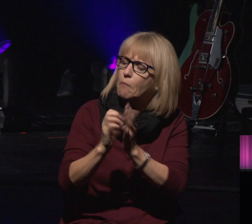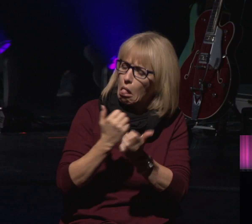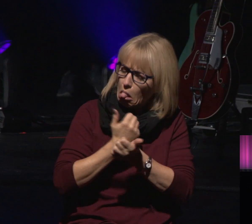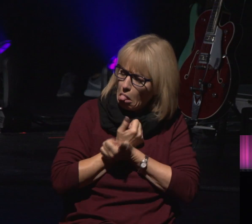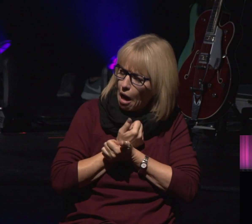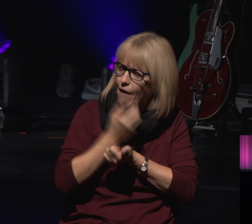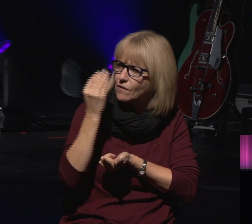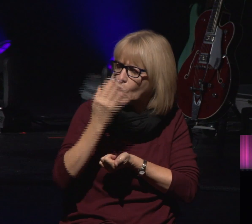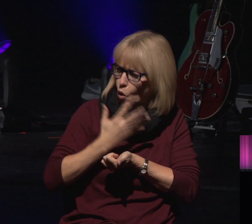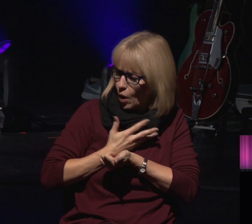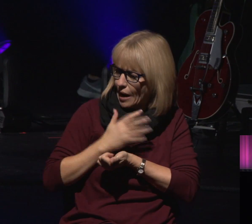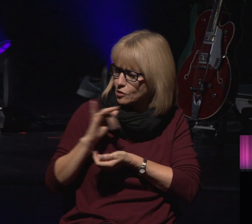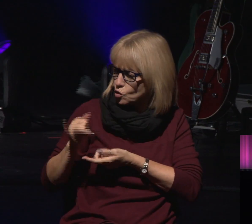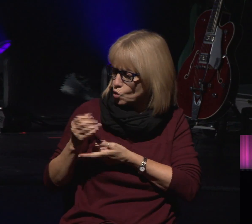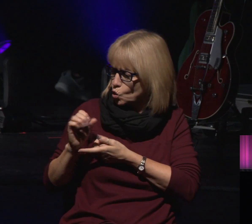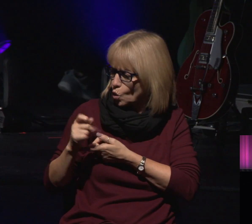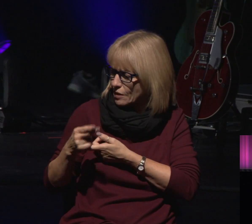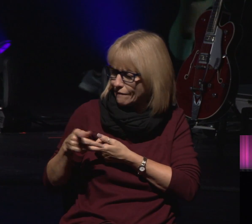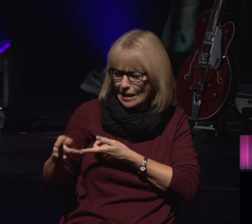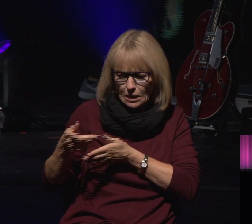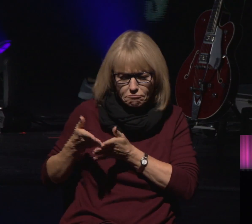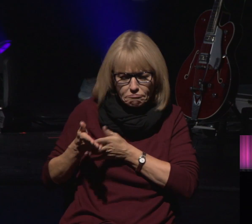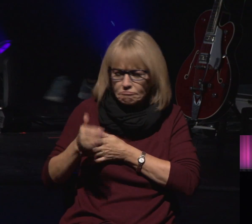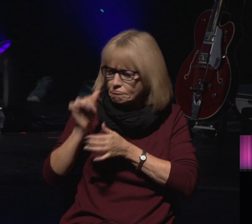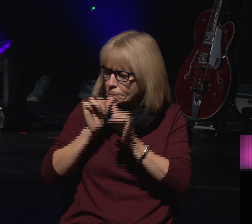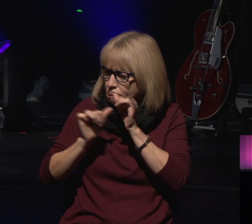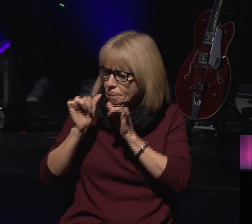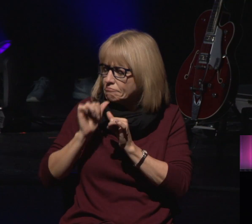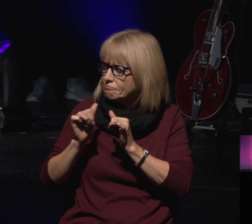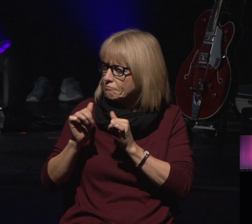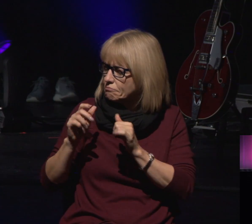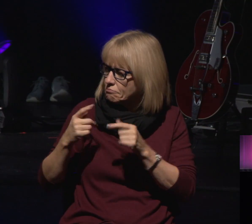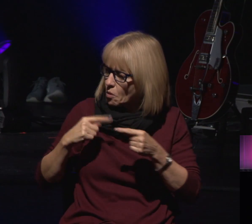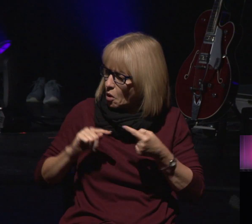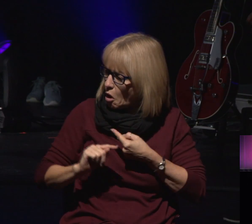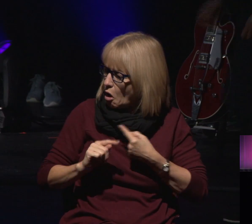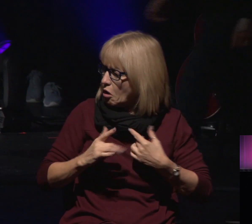pain and difficulty, but was able to remain faithful.